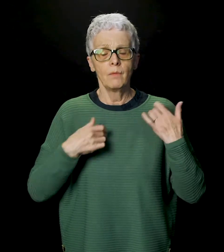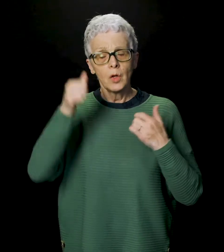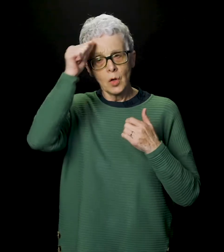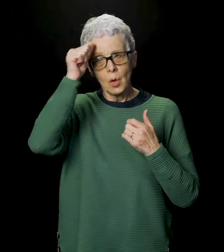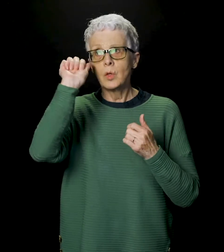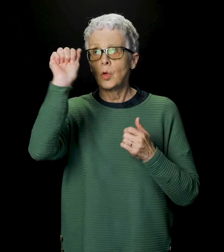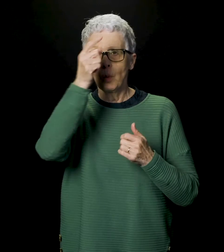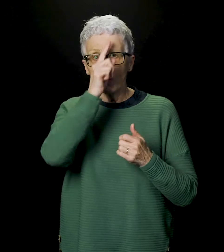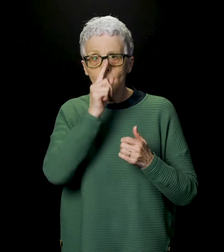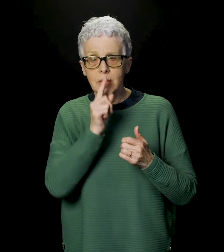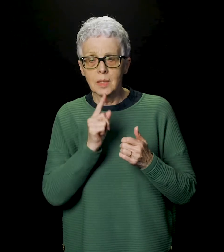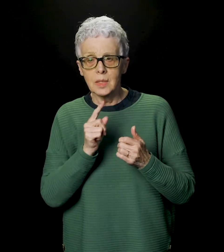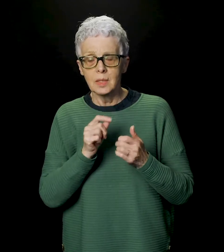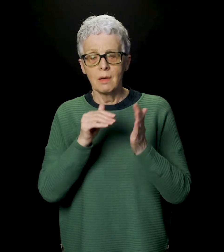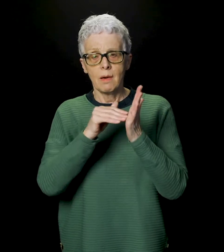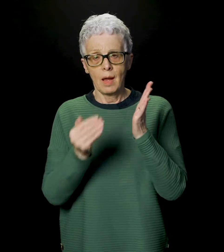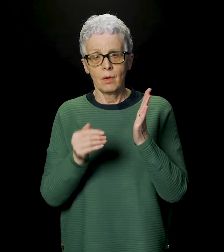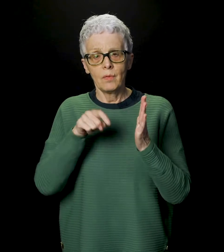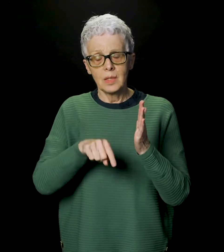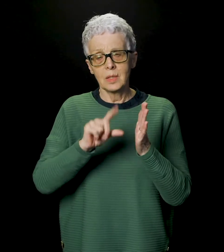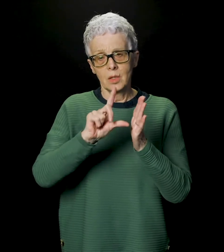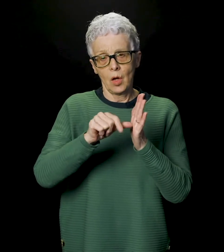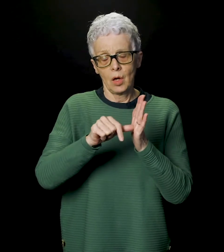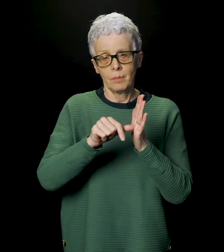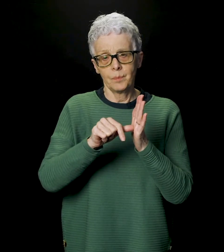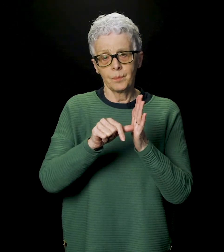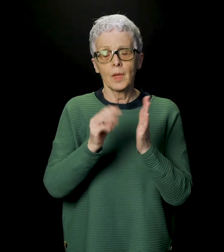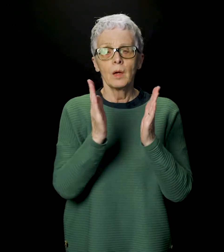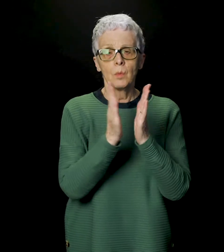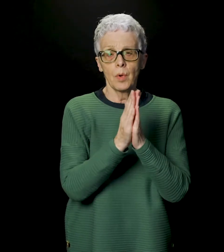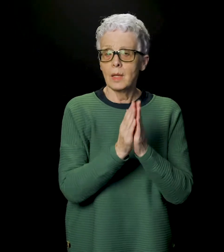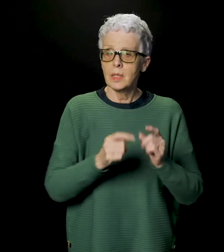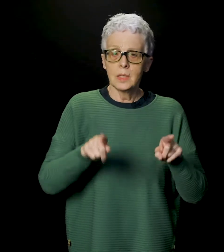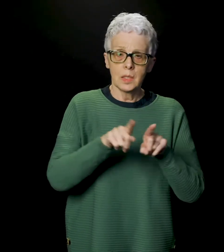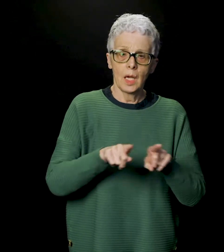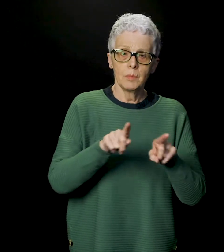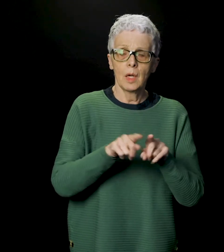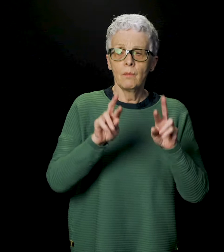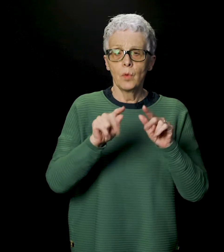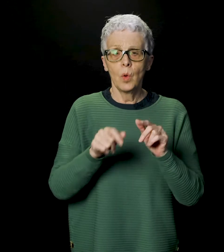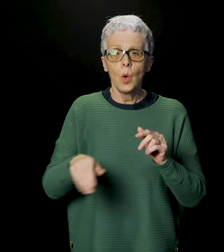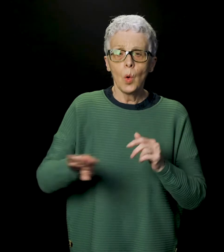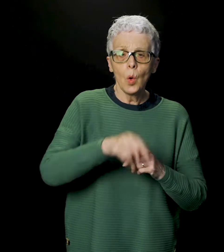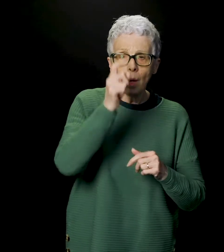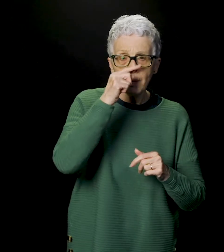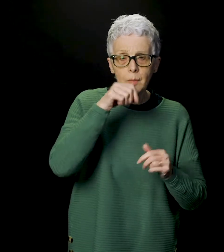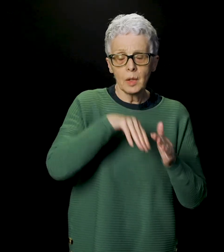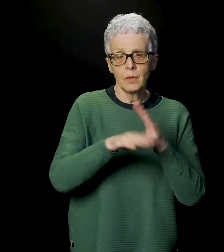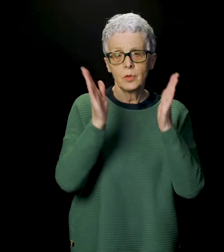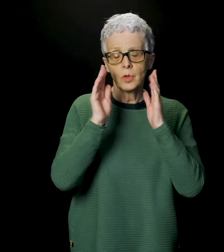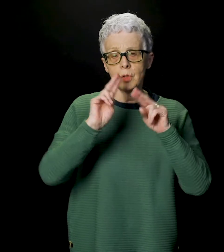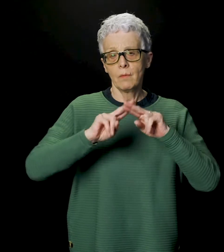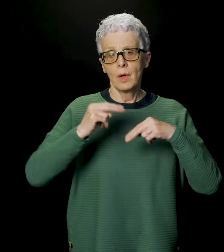presence with them, journeying through this with them, God. And we pray this same thing for each and every person in our church family